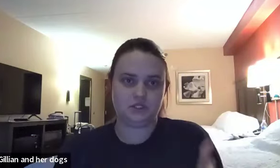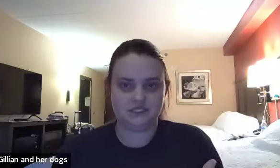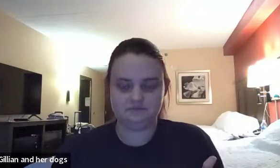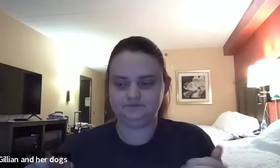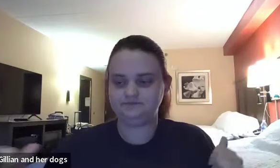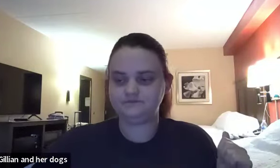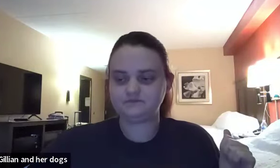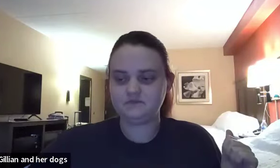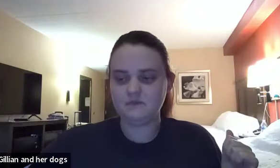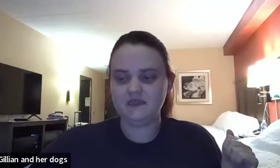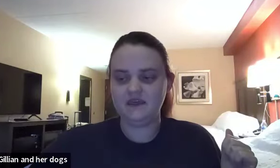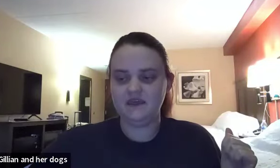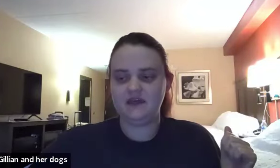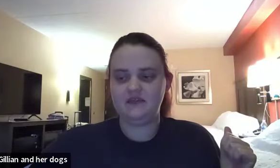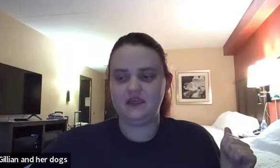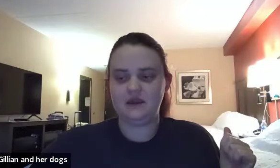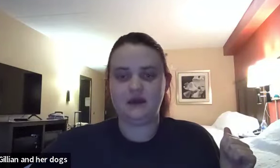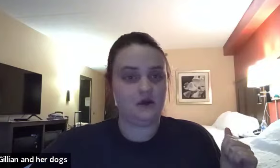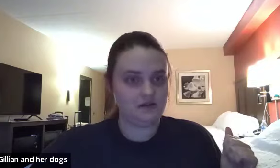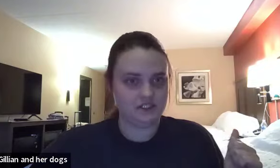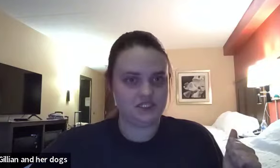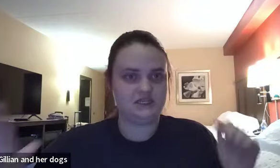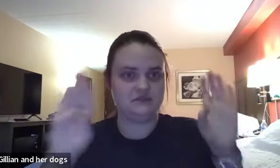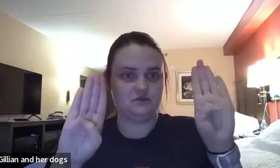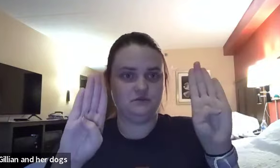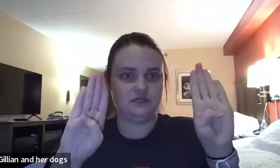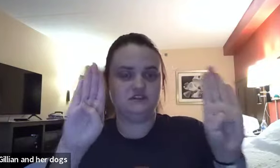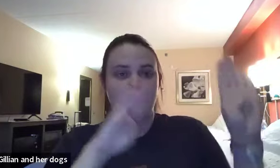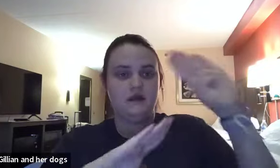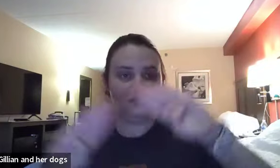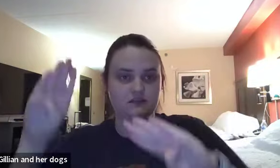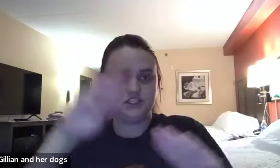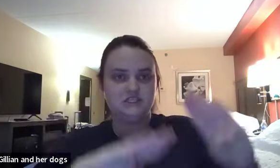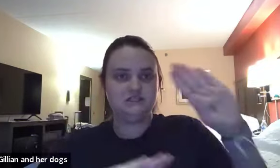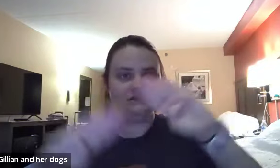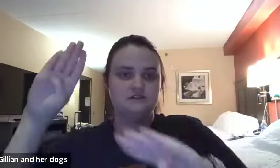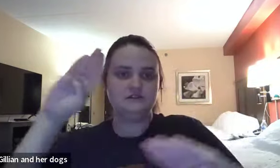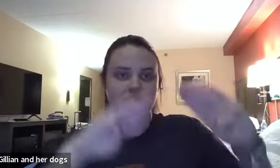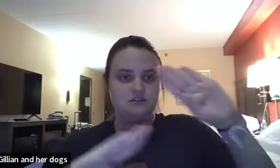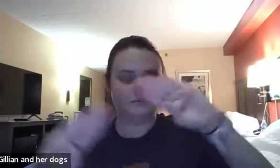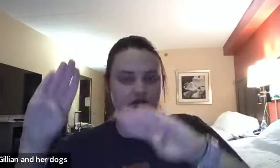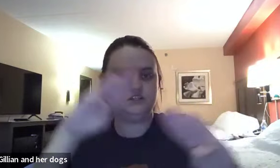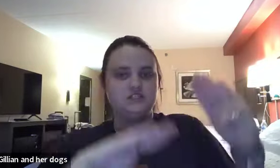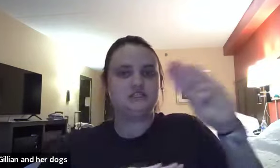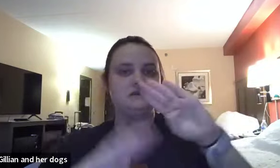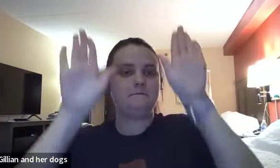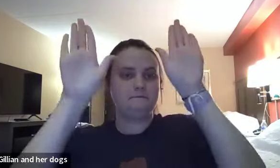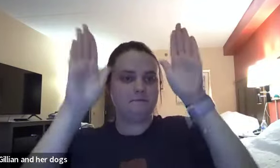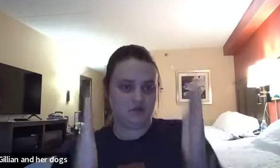person. And then biology is those B's. So biology, biology, person.